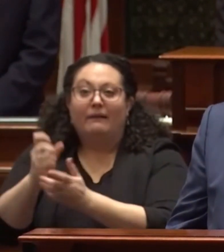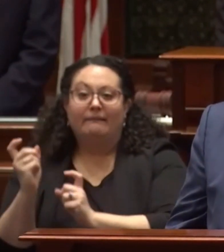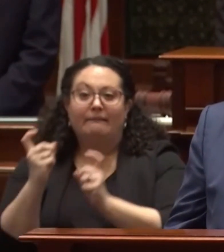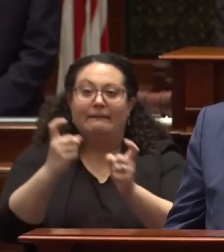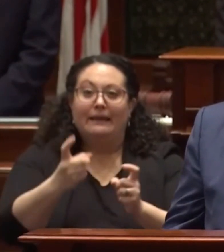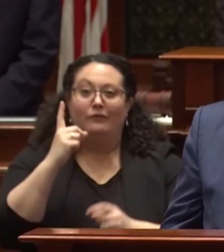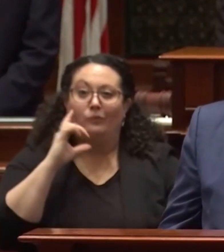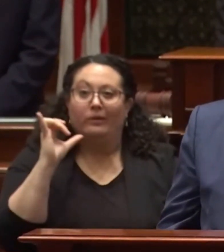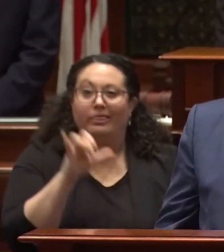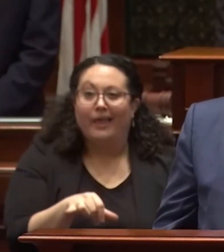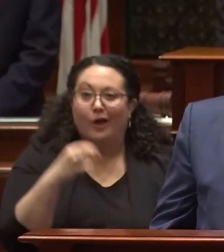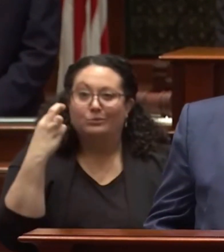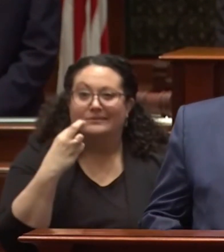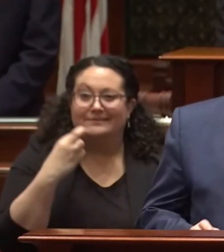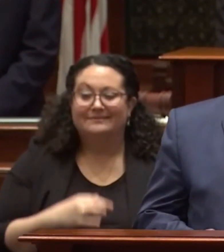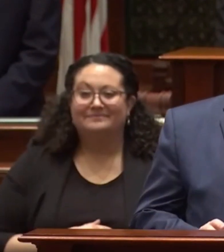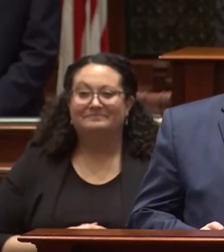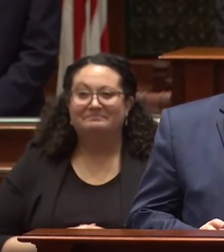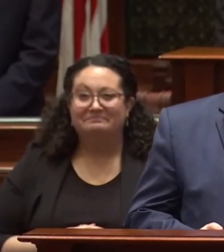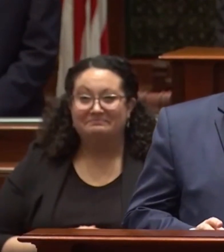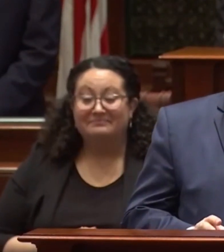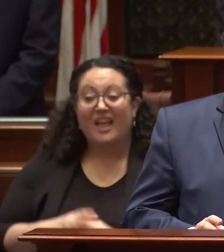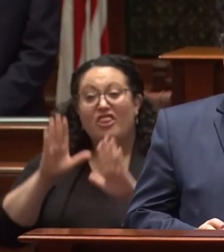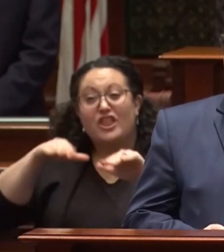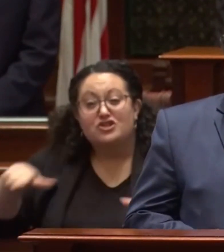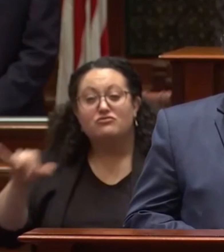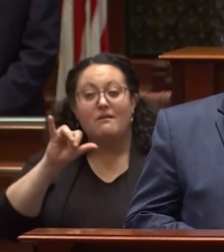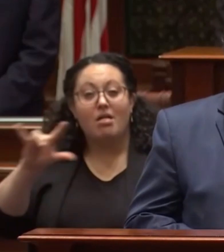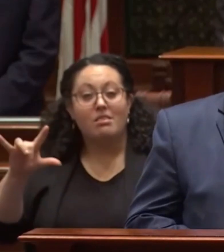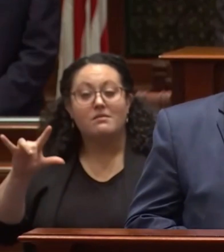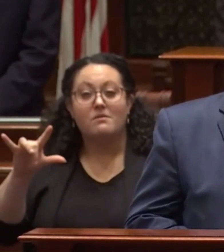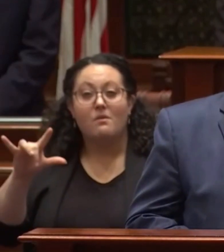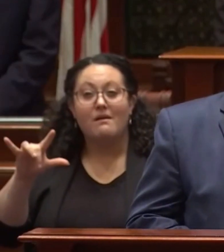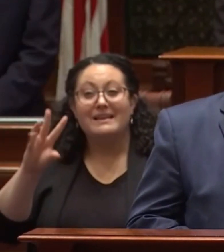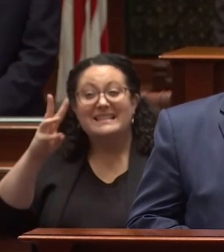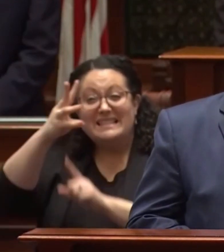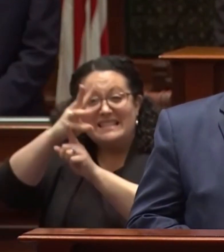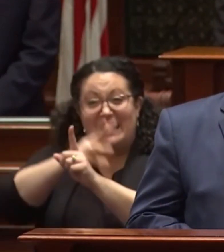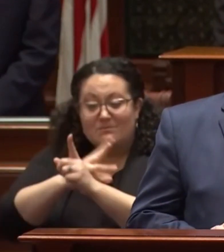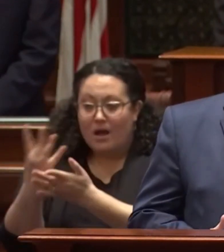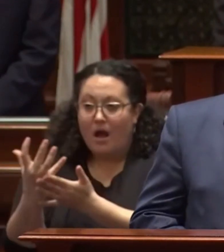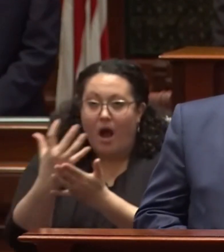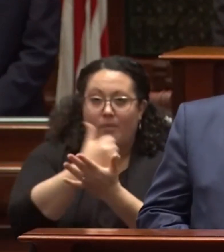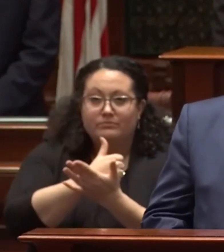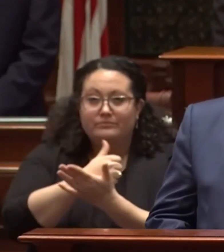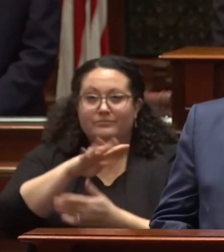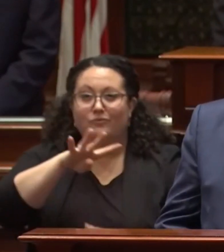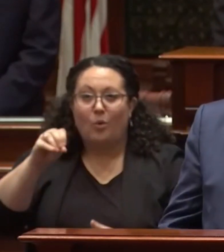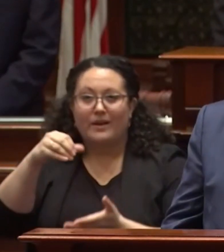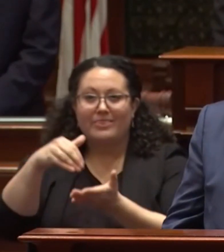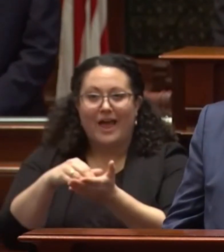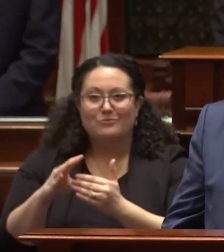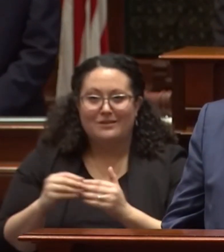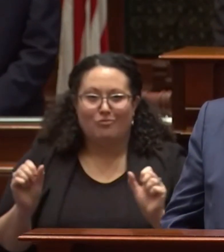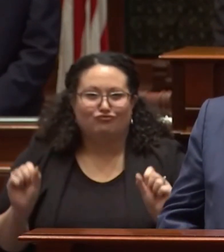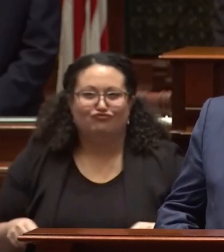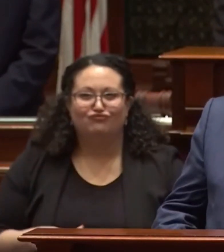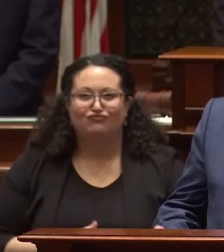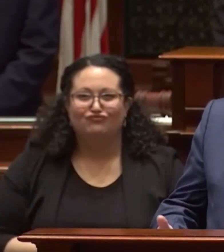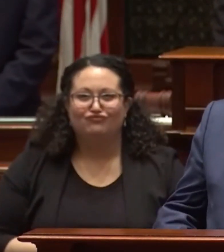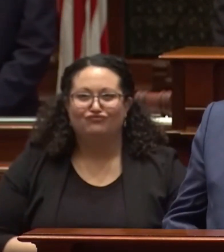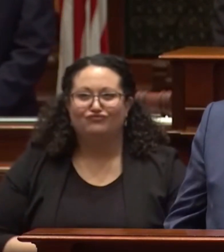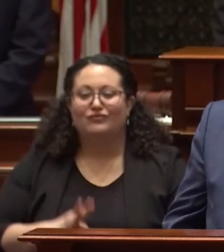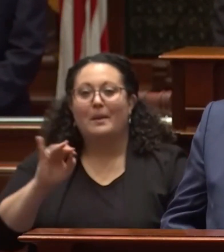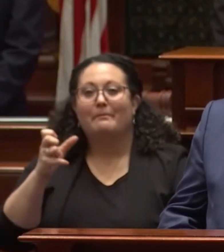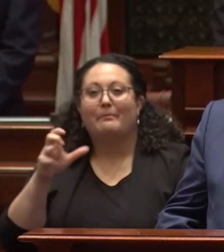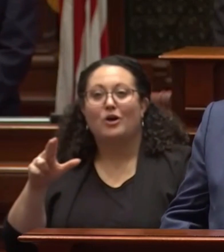the donation drive. It took the children of Illinois only 6 months to raise $40,000.